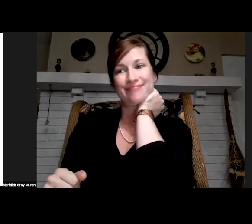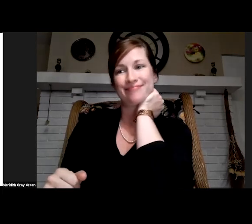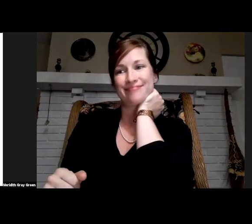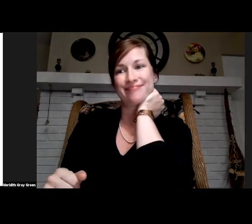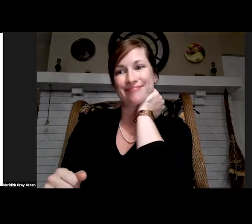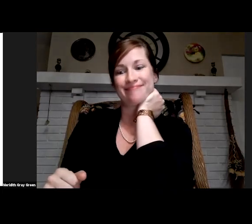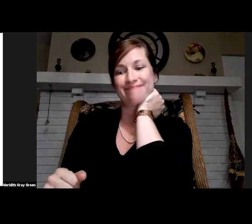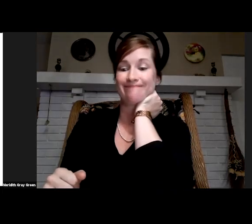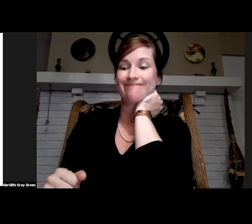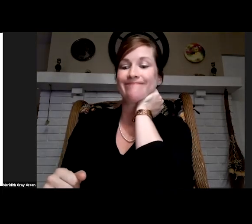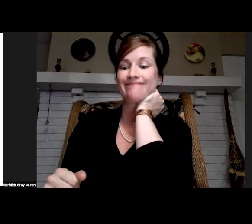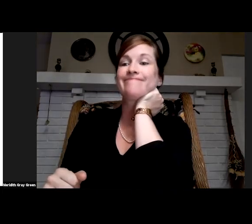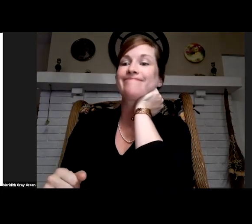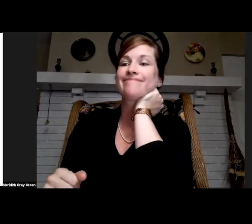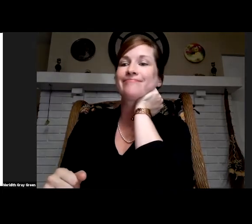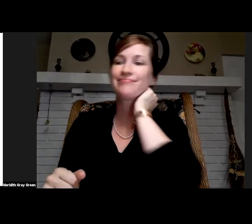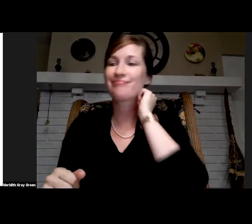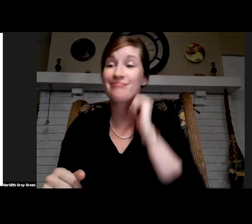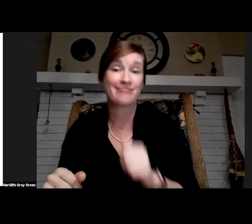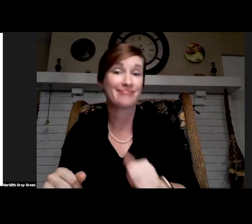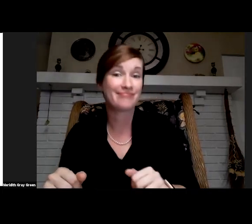Oh, butter. Mm. Yeah.